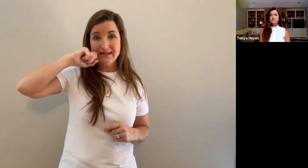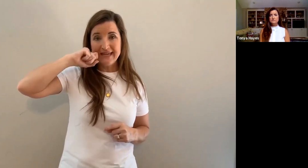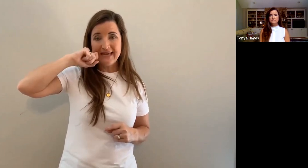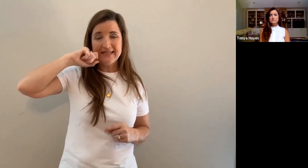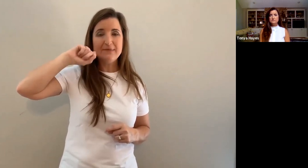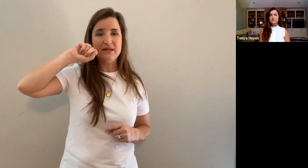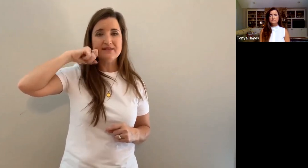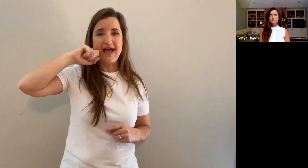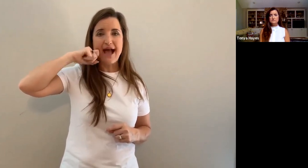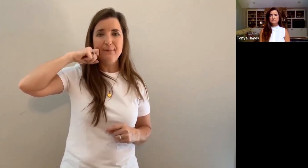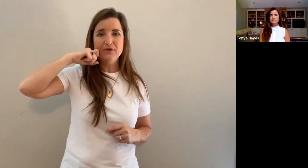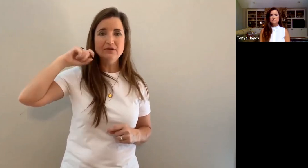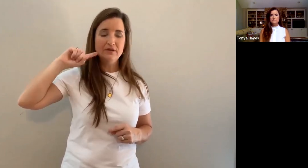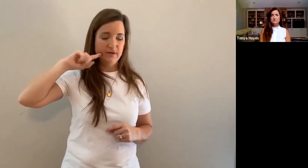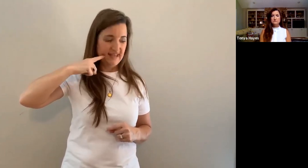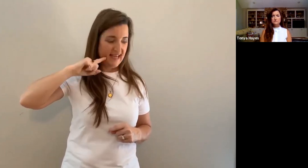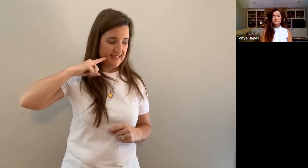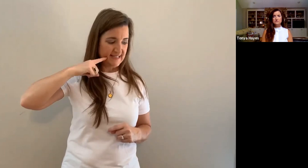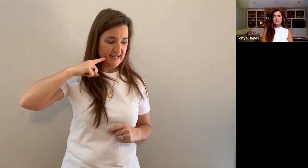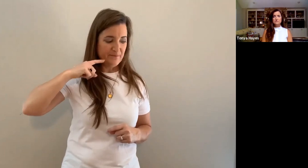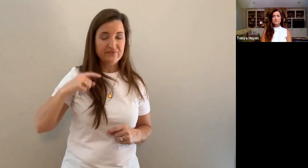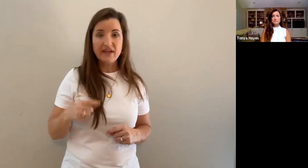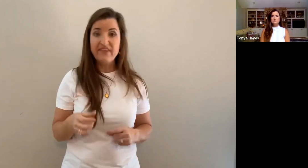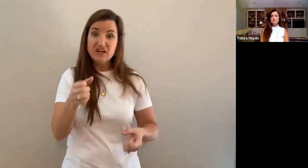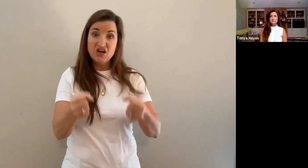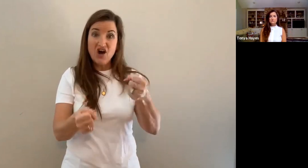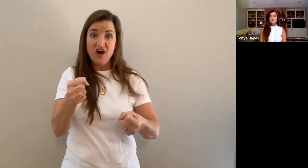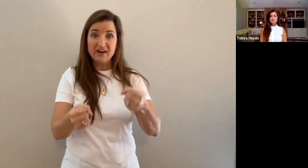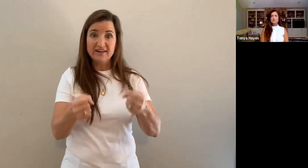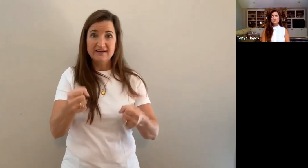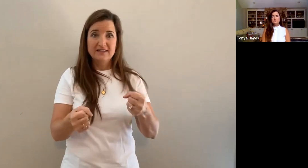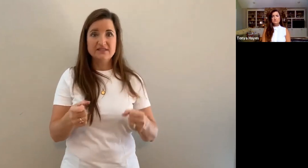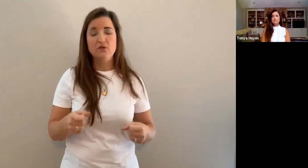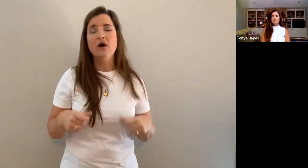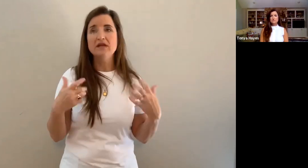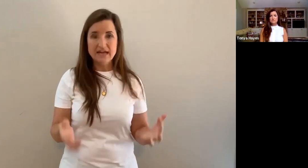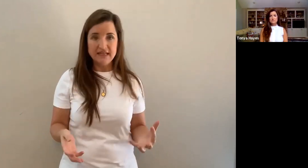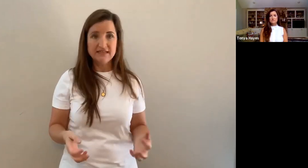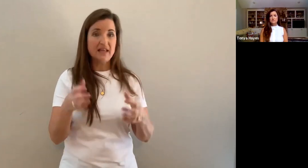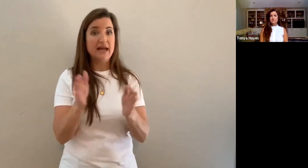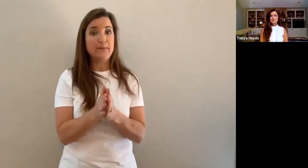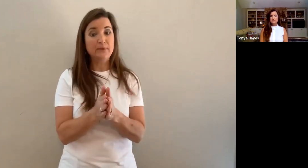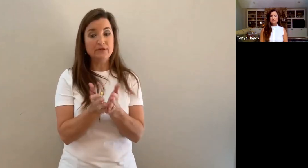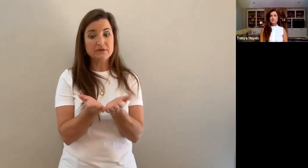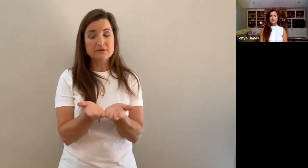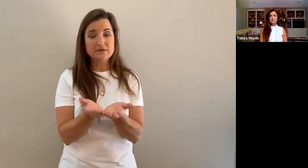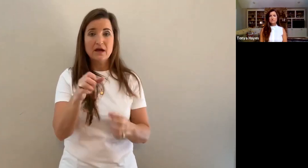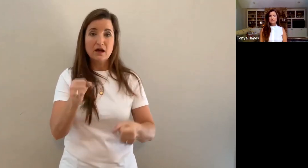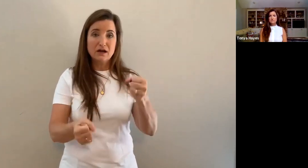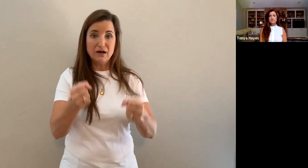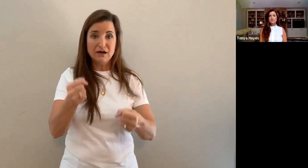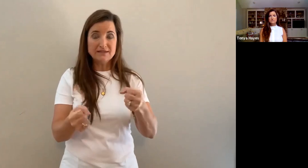sweet like candy, but it's apple candy. And then car. So a lot of kids like